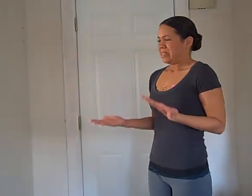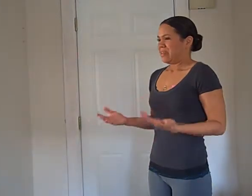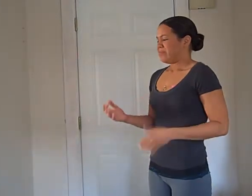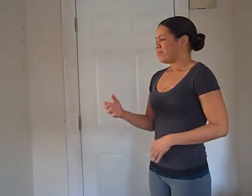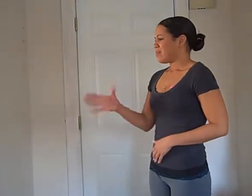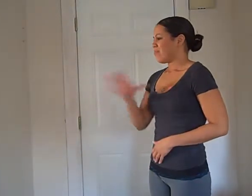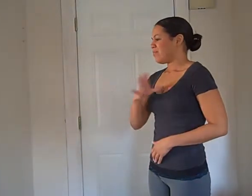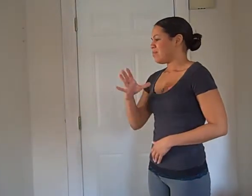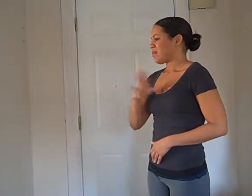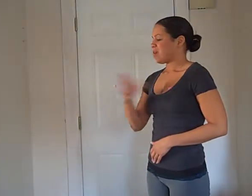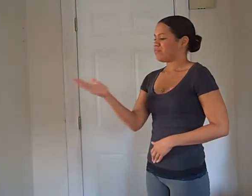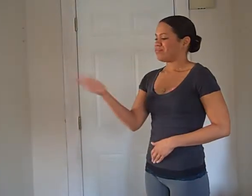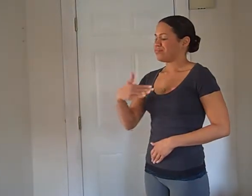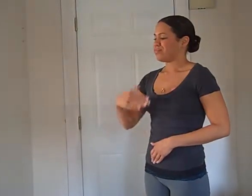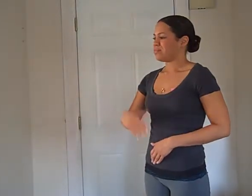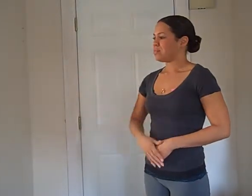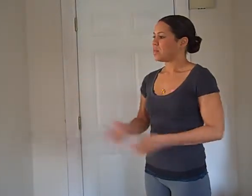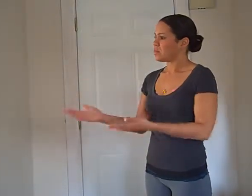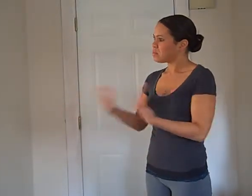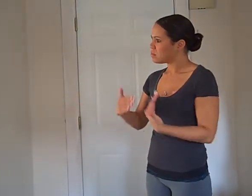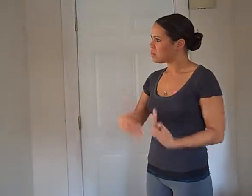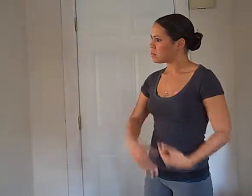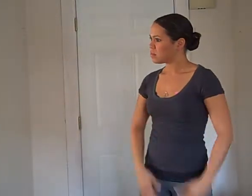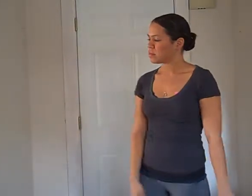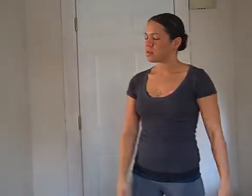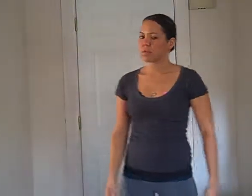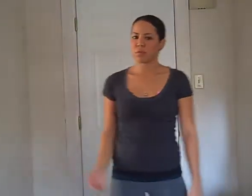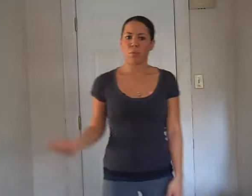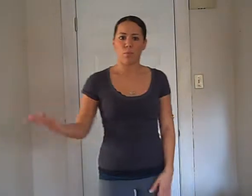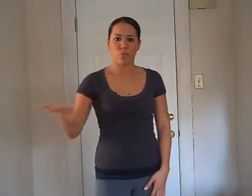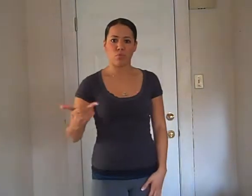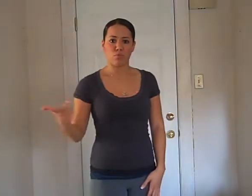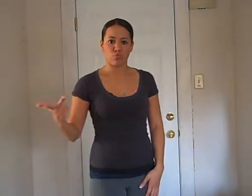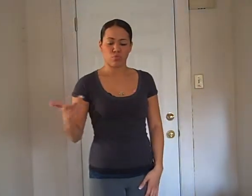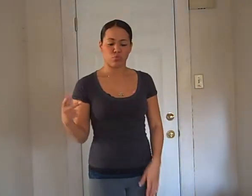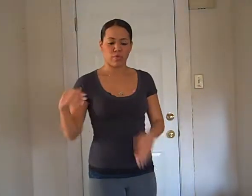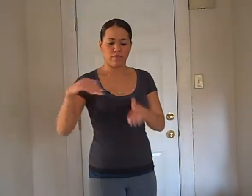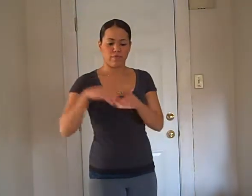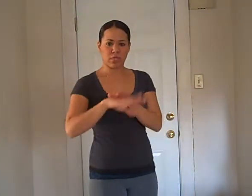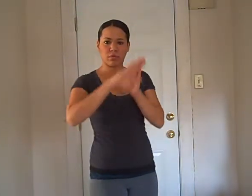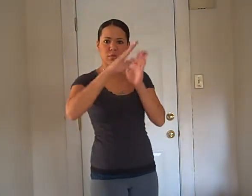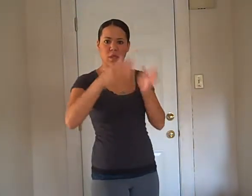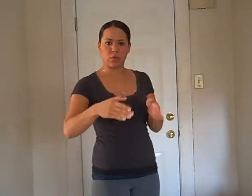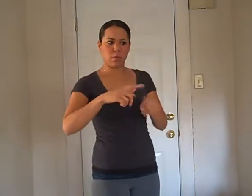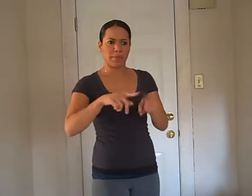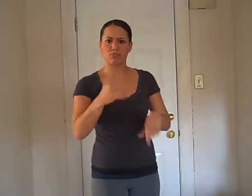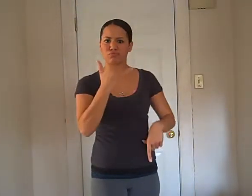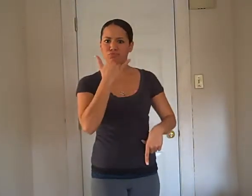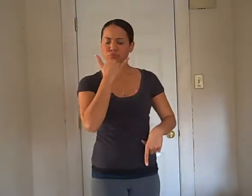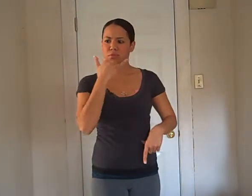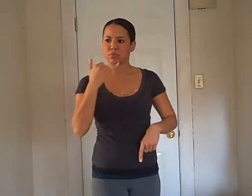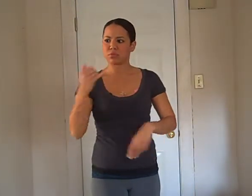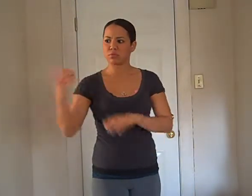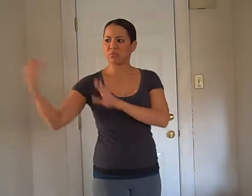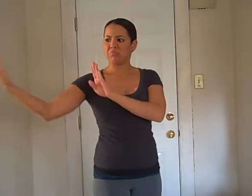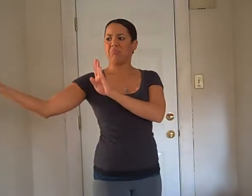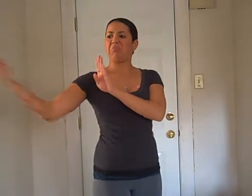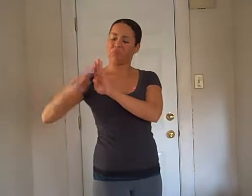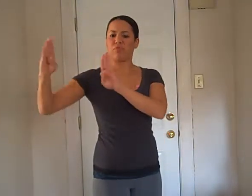then. Come in, quickly, quickly. They were barely over the threshold when Xenophilius slammed the door shut